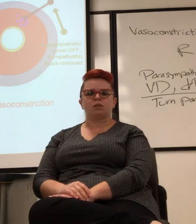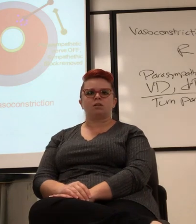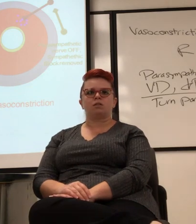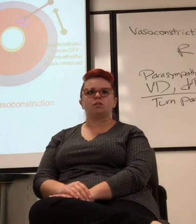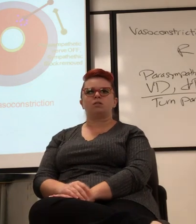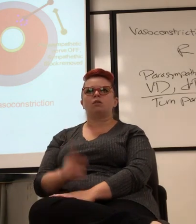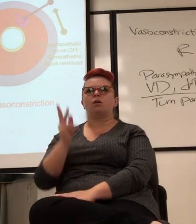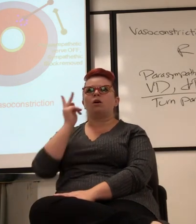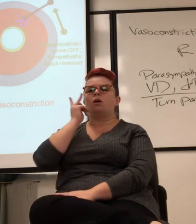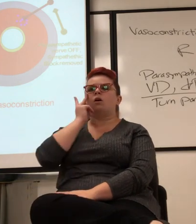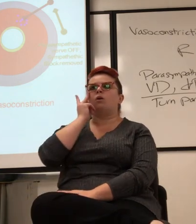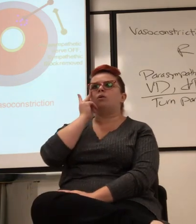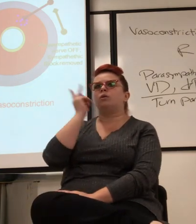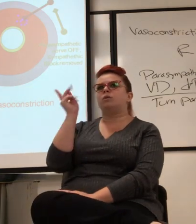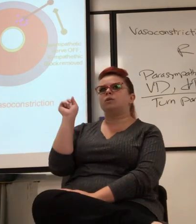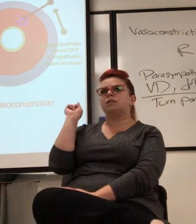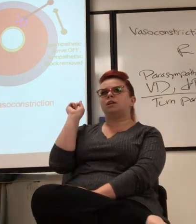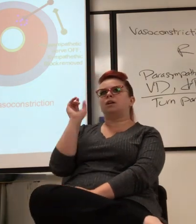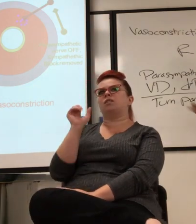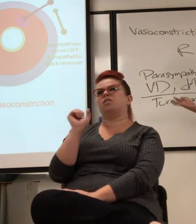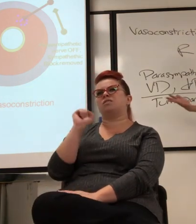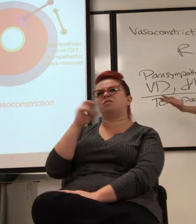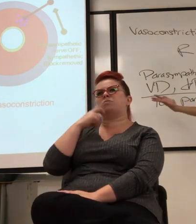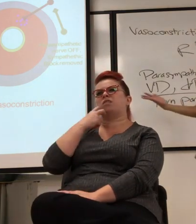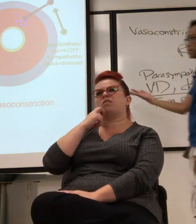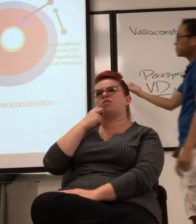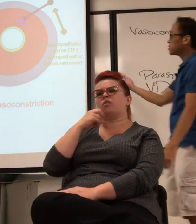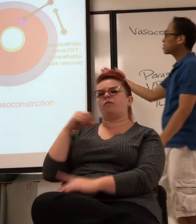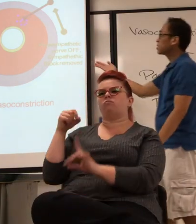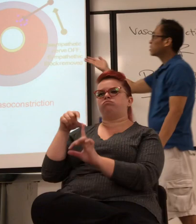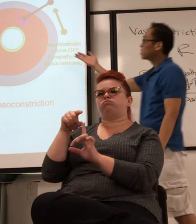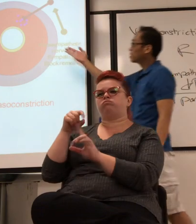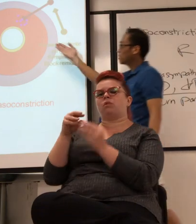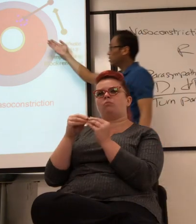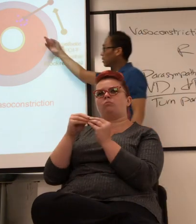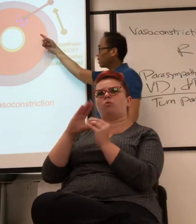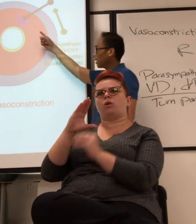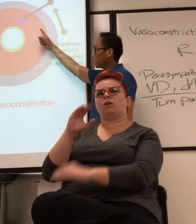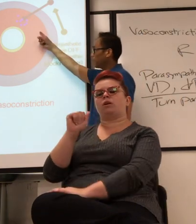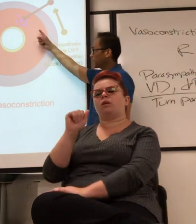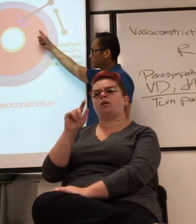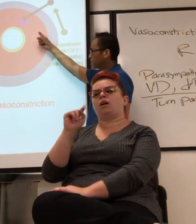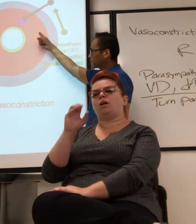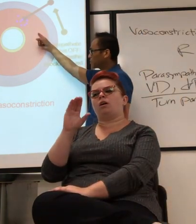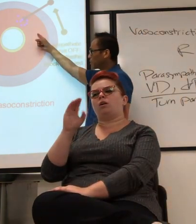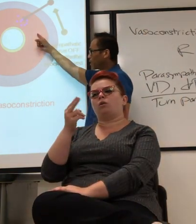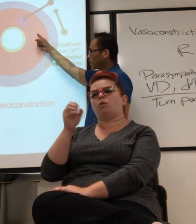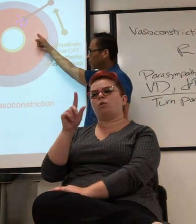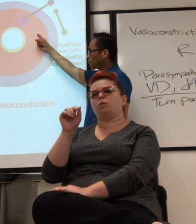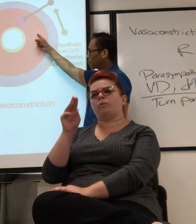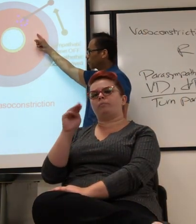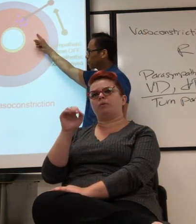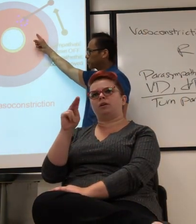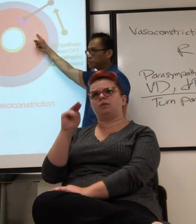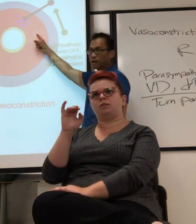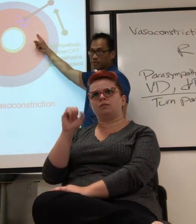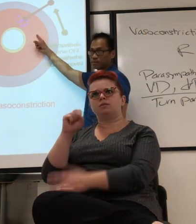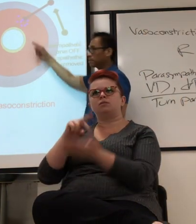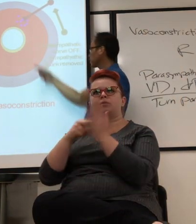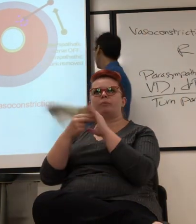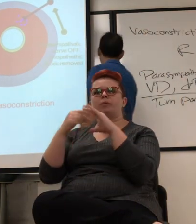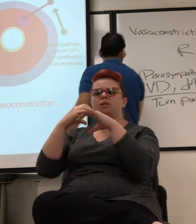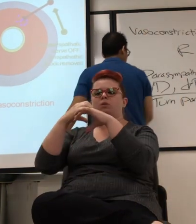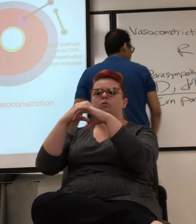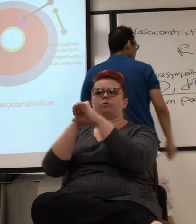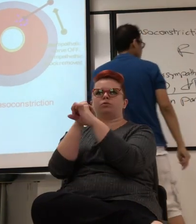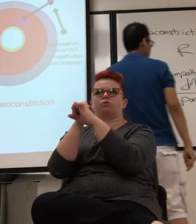What you see there is the sympathetic nerve fires, you know, more catecholamines, and it makes the vessel constrict.